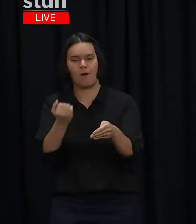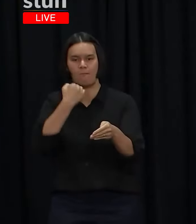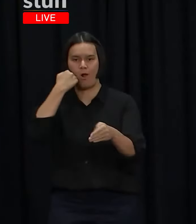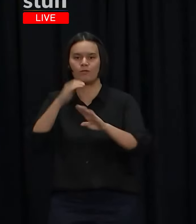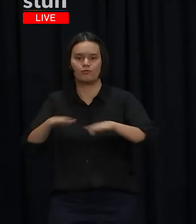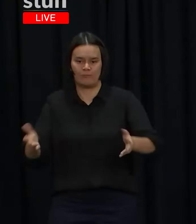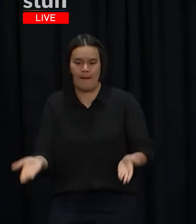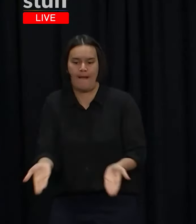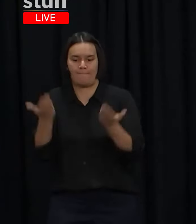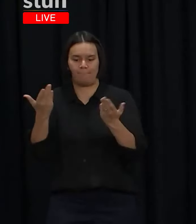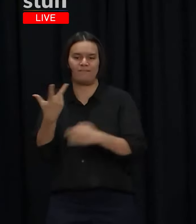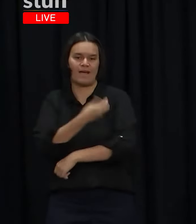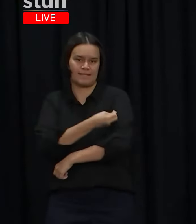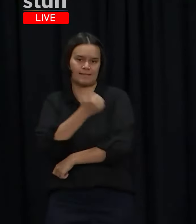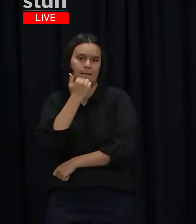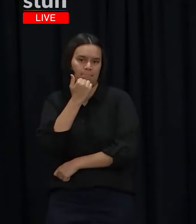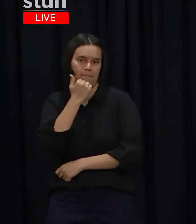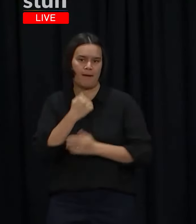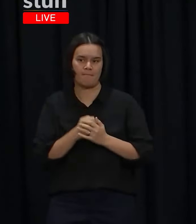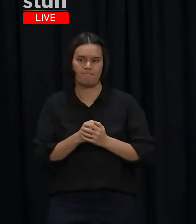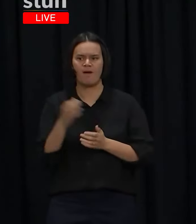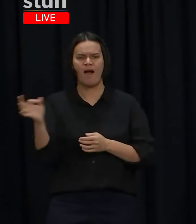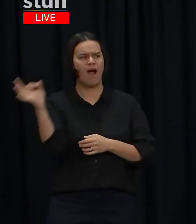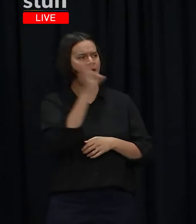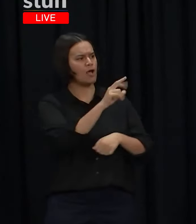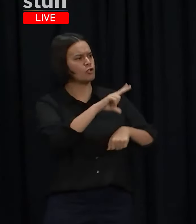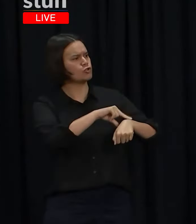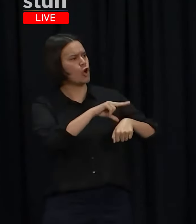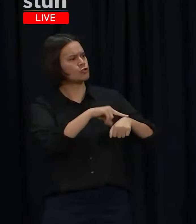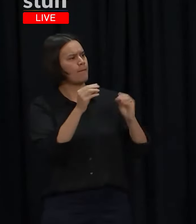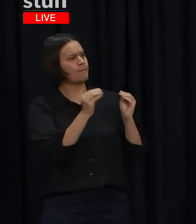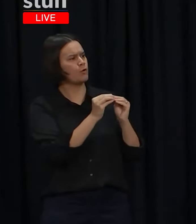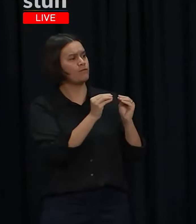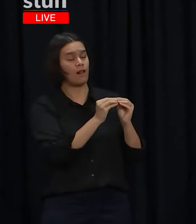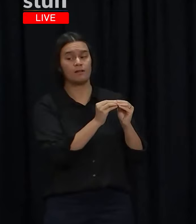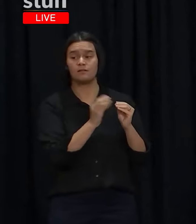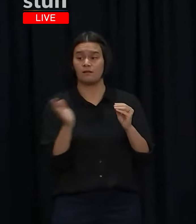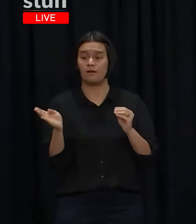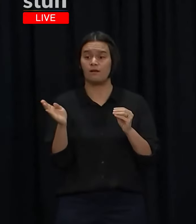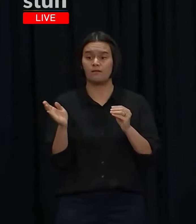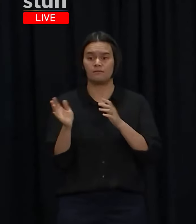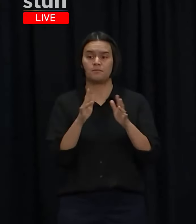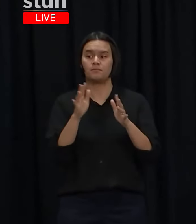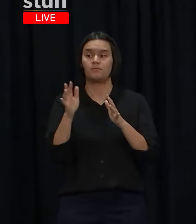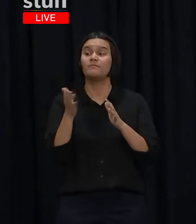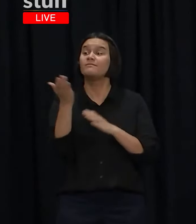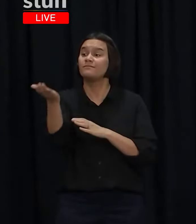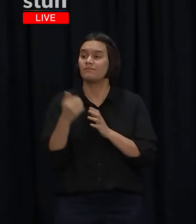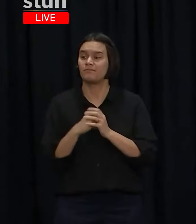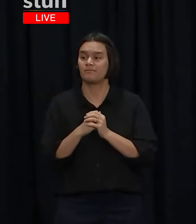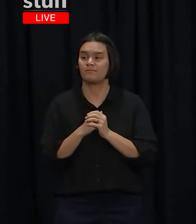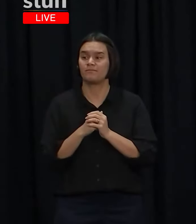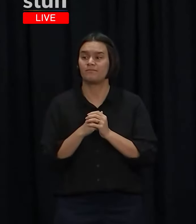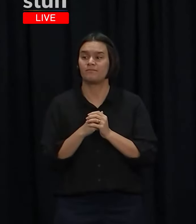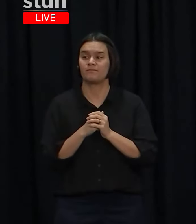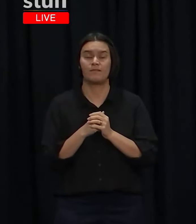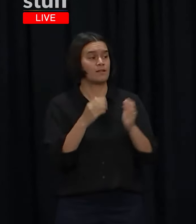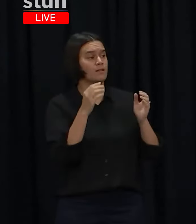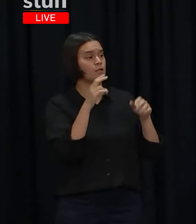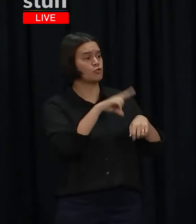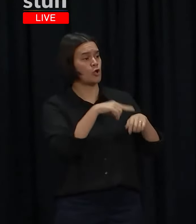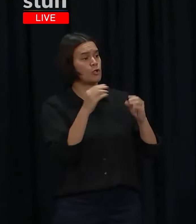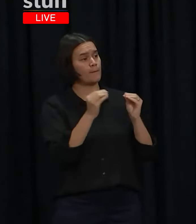Tamariki Māori vaccinated. Phil, you said earlier that... and then I'll come to you, Jane. Yeah. Go ahead, Barry. You said